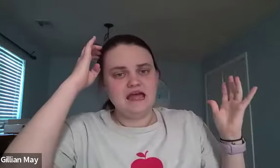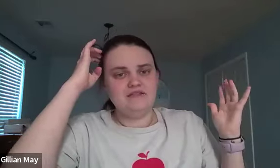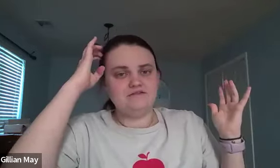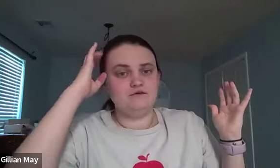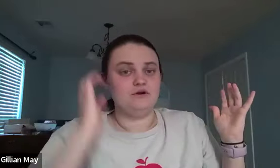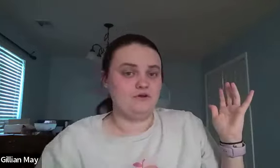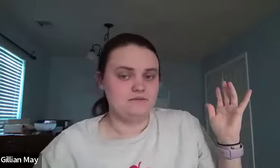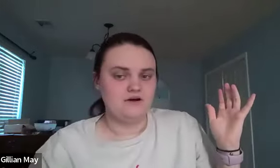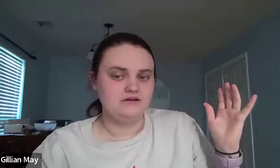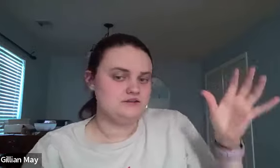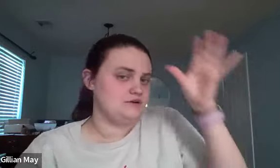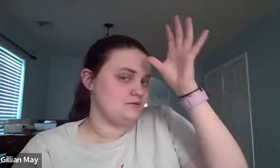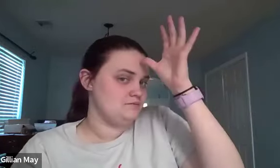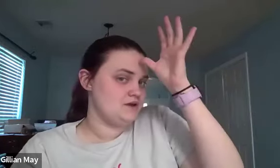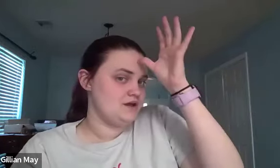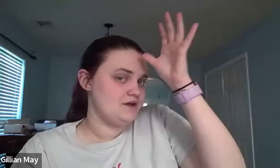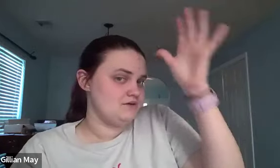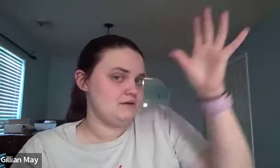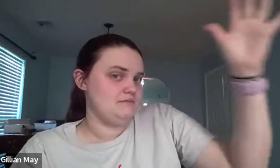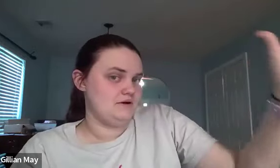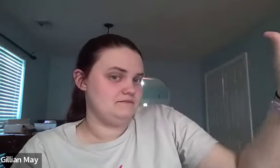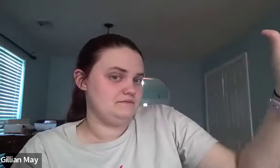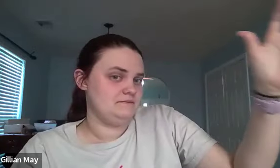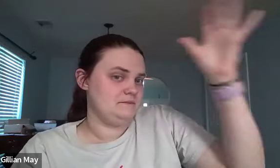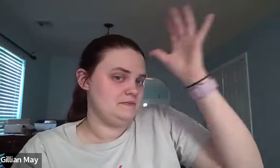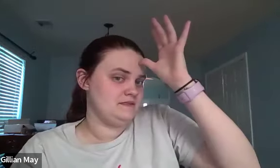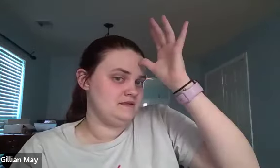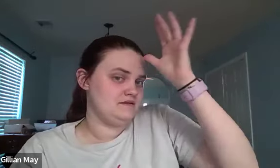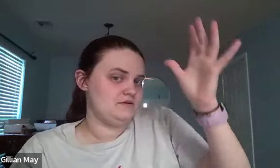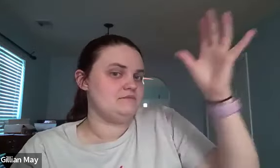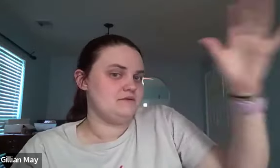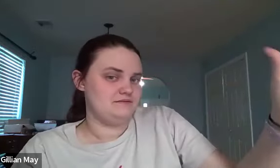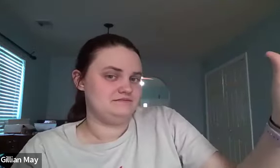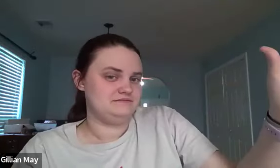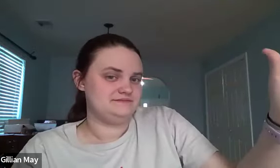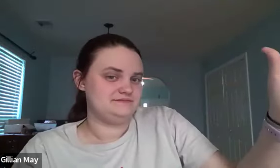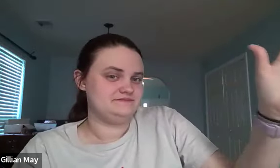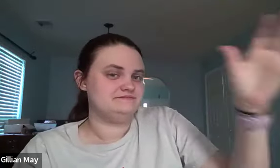And then for grandpa, you'll go grandpa, grandpa.